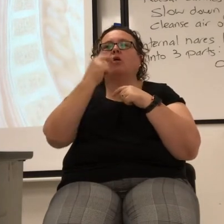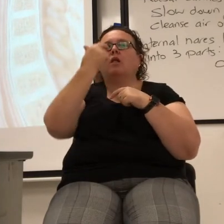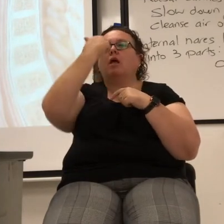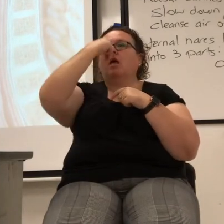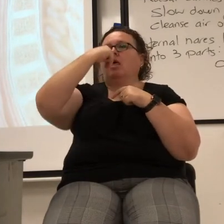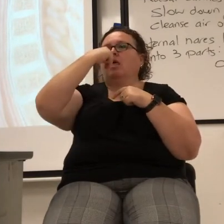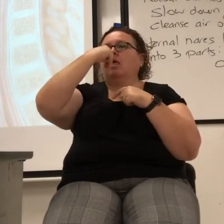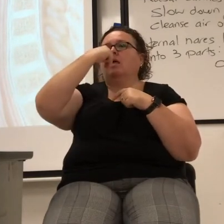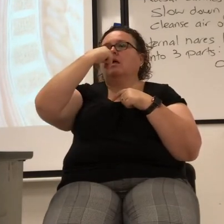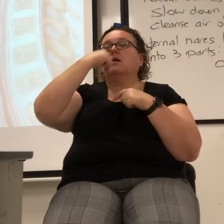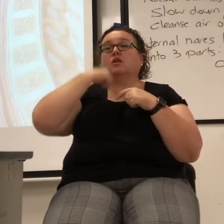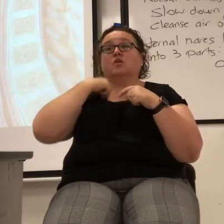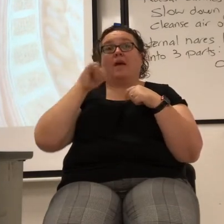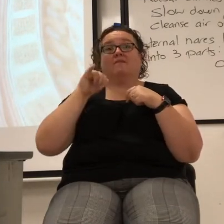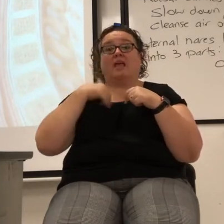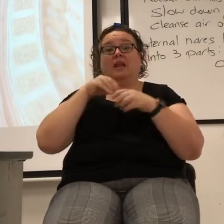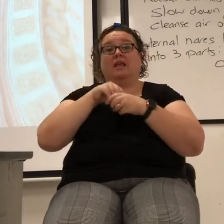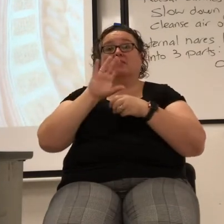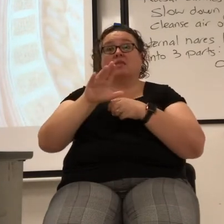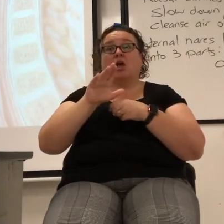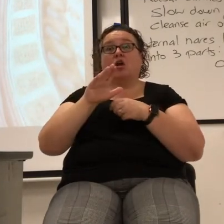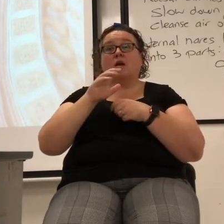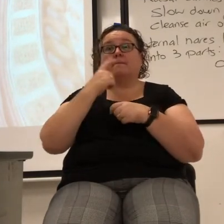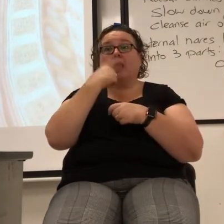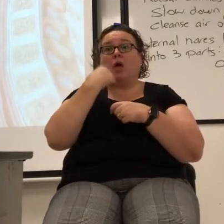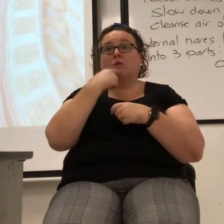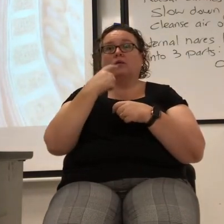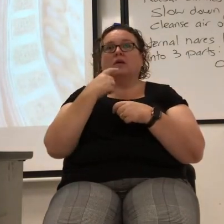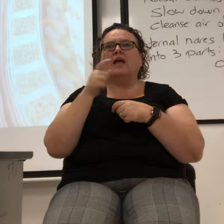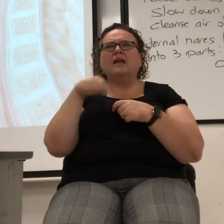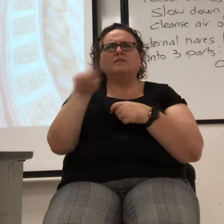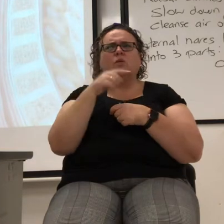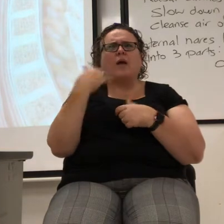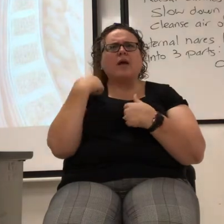metal blade in someone's mouth, you've got to be very careful. Has anyone ever intubated?